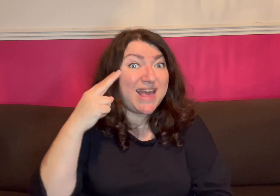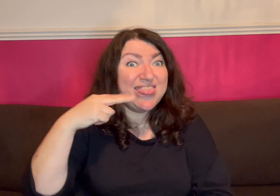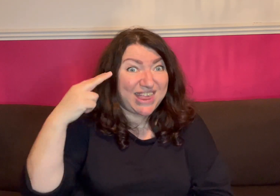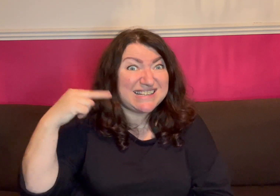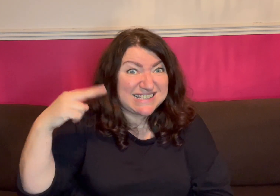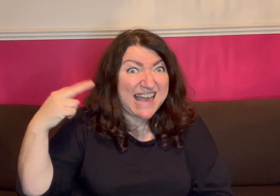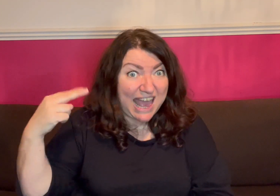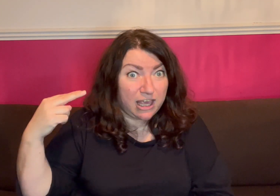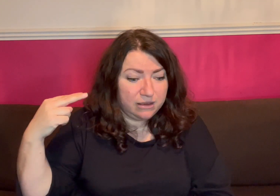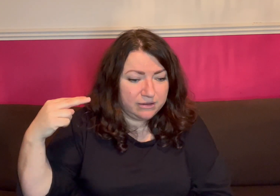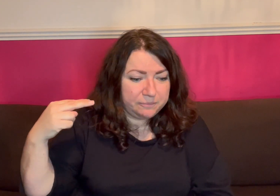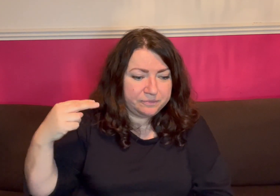that sang.